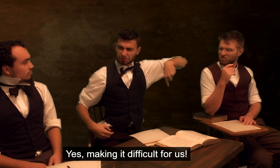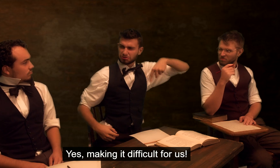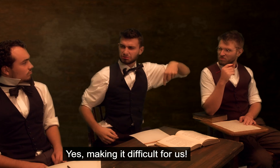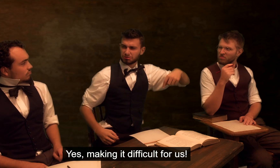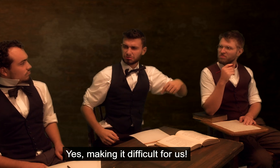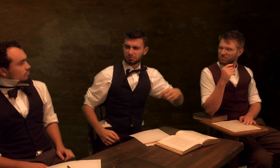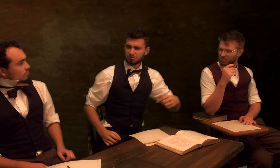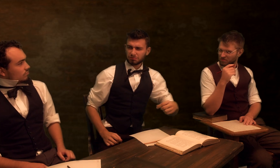for us.